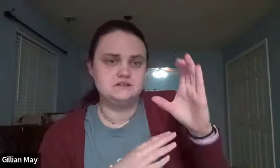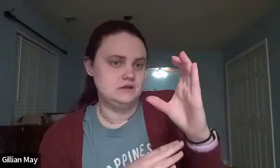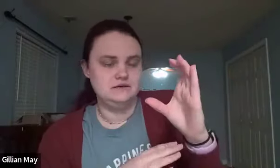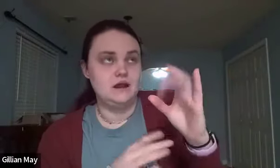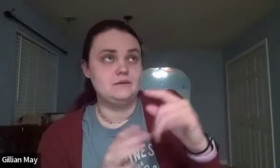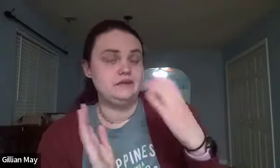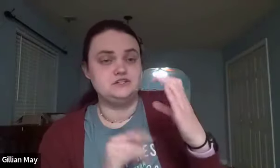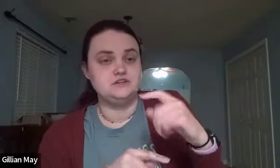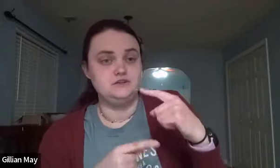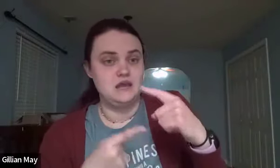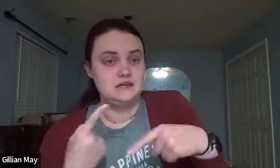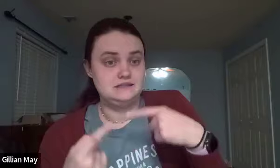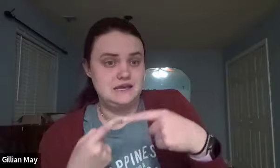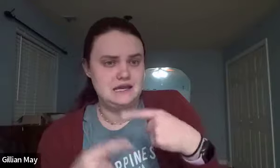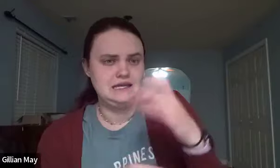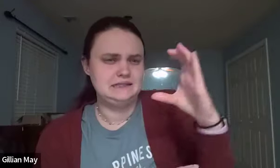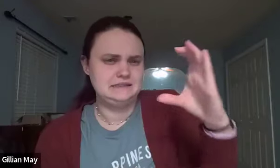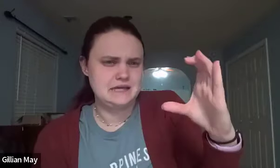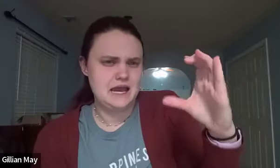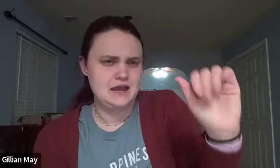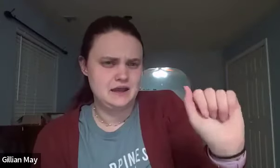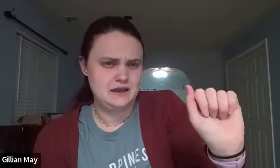So like, I'm again just going to use cat. Sign.